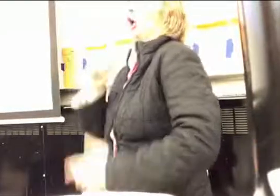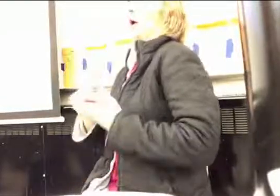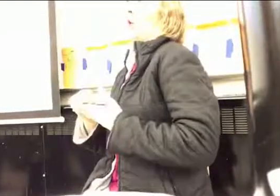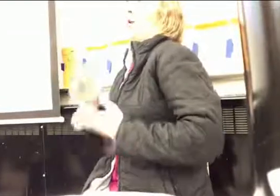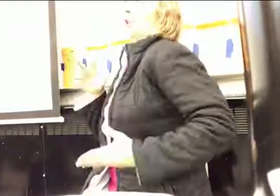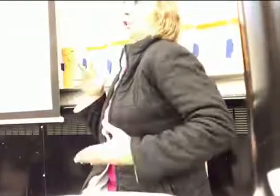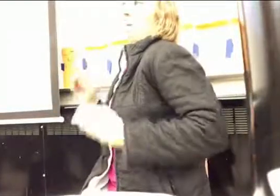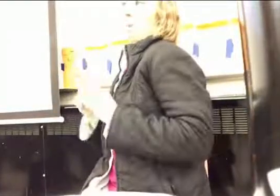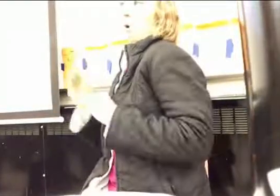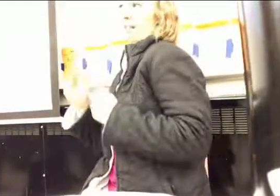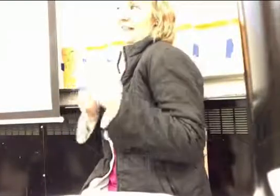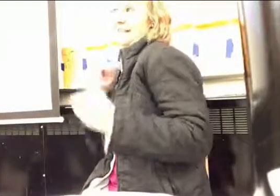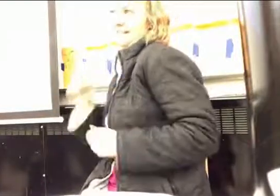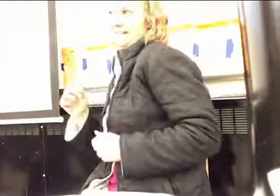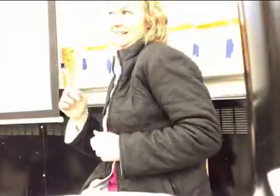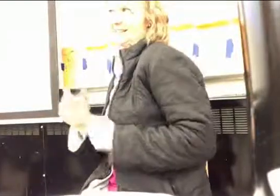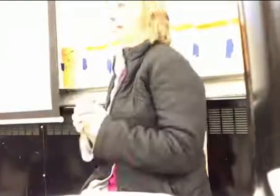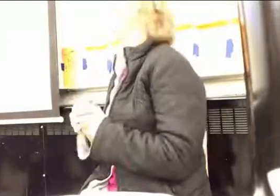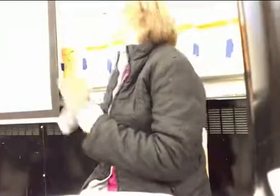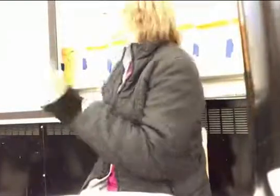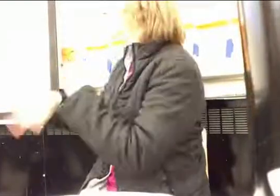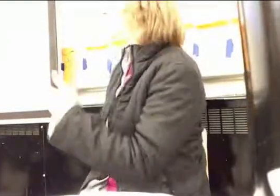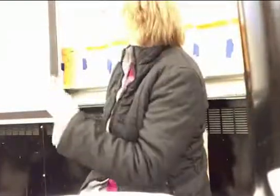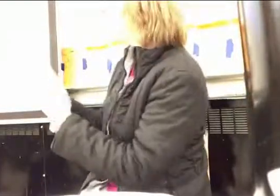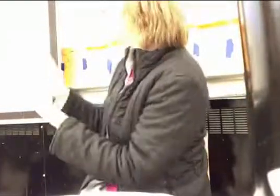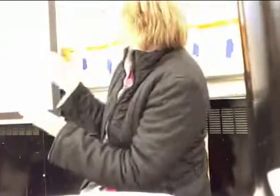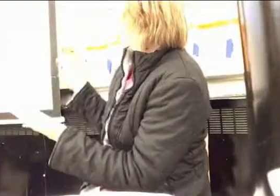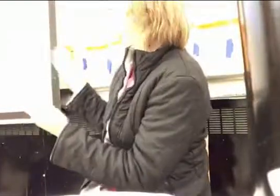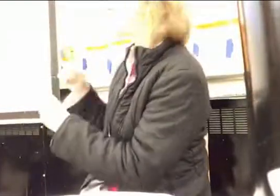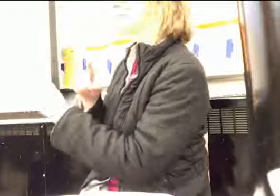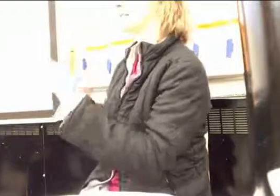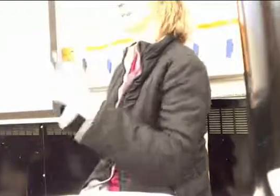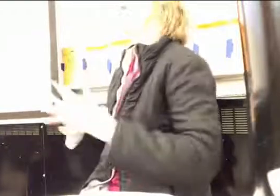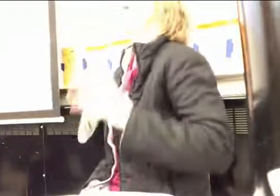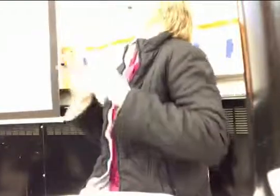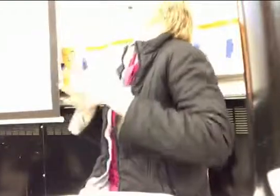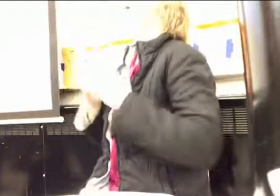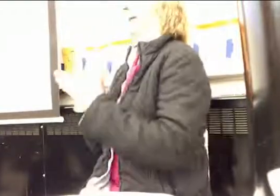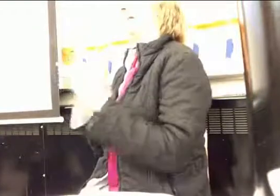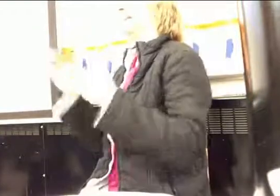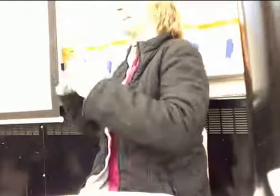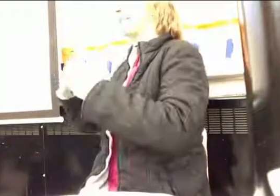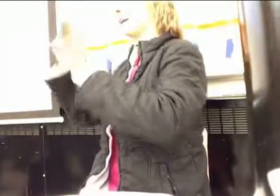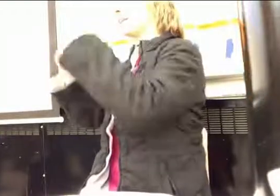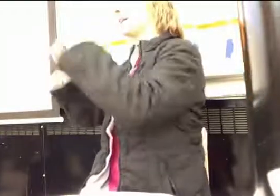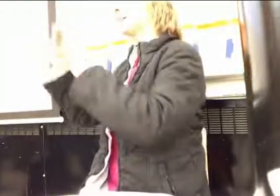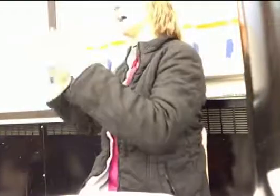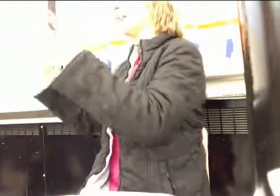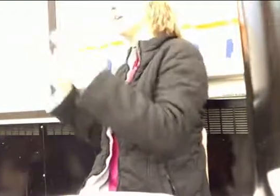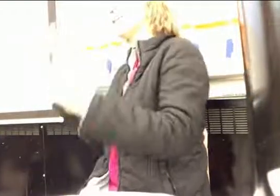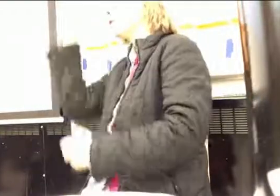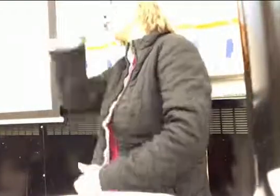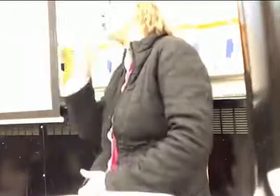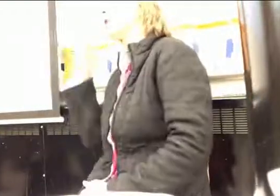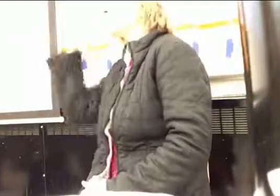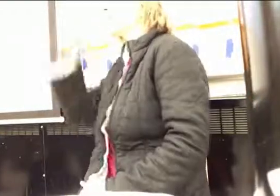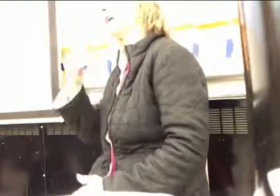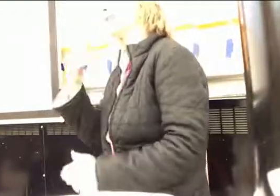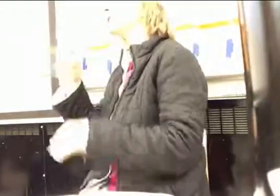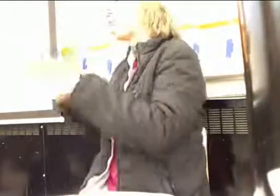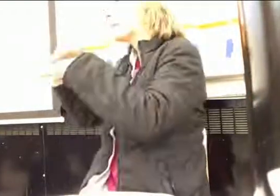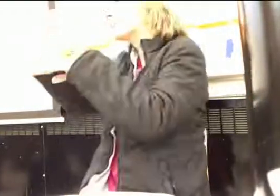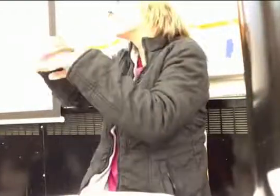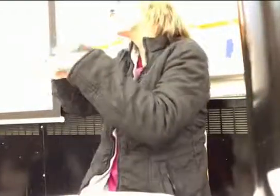what it actually is. So all of this right here are all the different ornaments and things like that in their buildings. They wanted to look pretty, so they did the